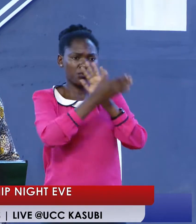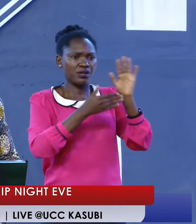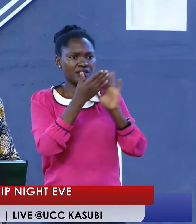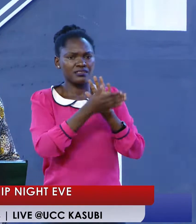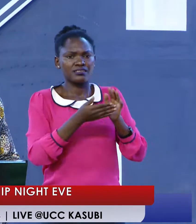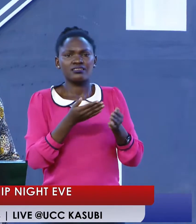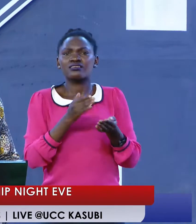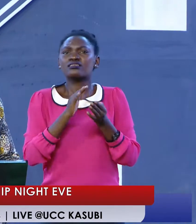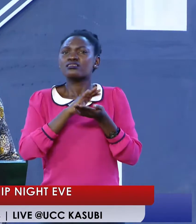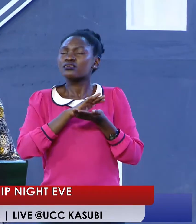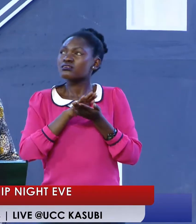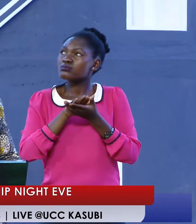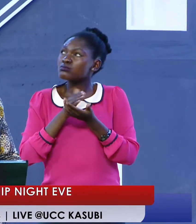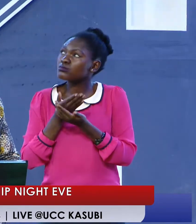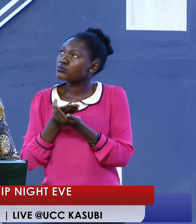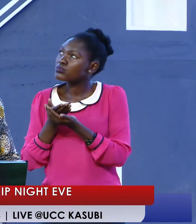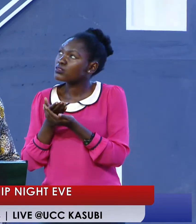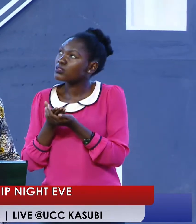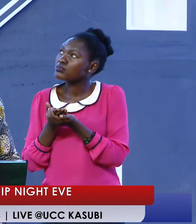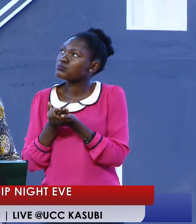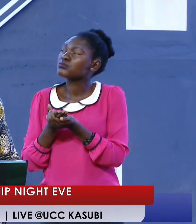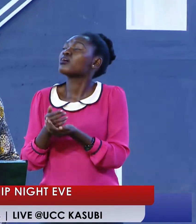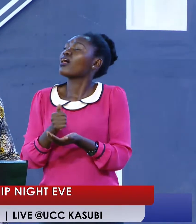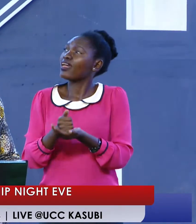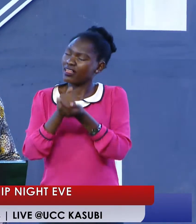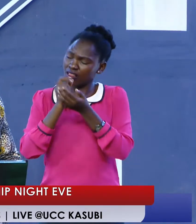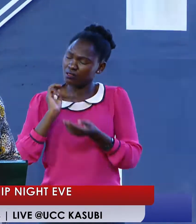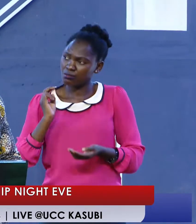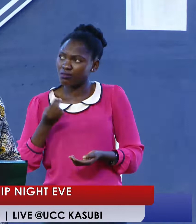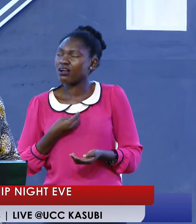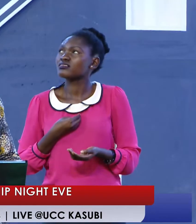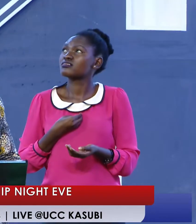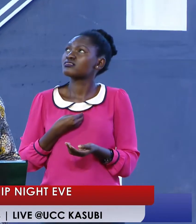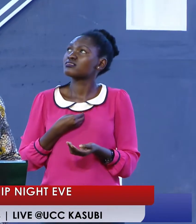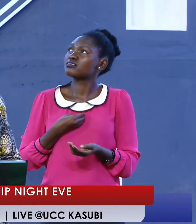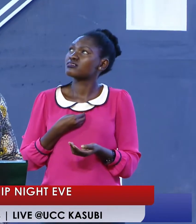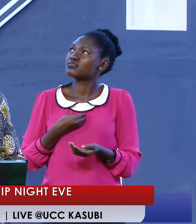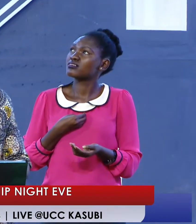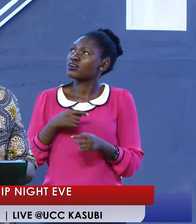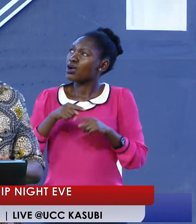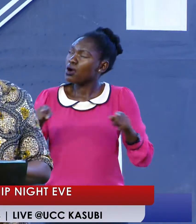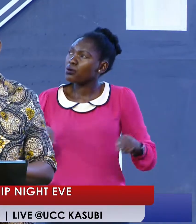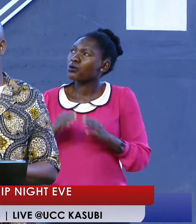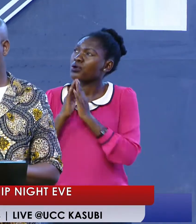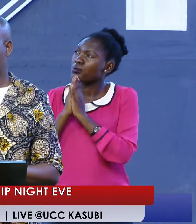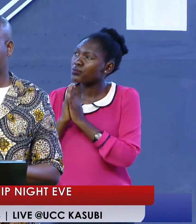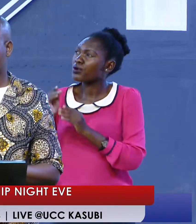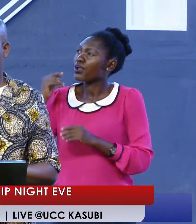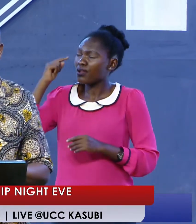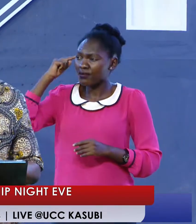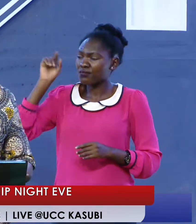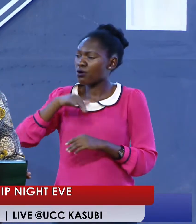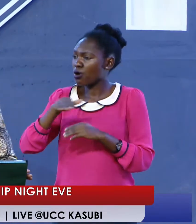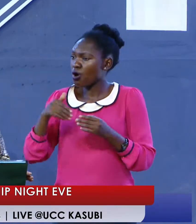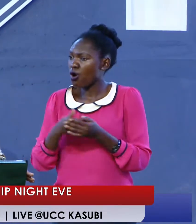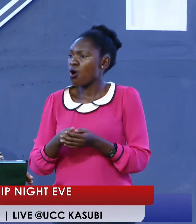I beseech you, Lord, otuyambe. That you may help us. Tusabira baganda baffe bonna abali mu kutambula. We